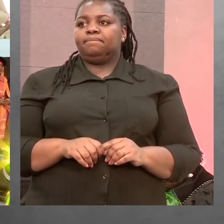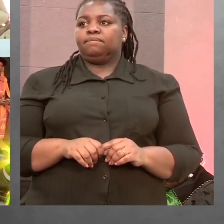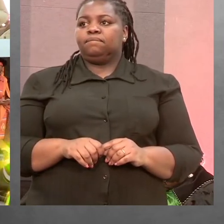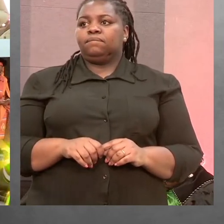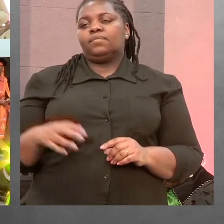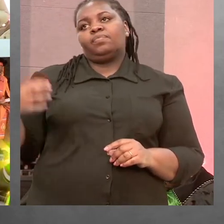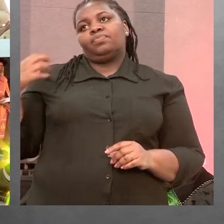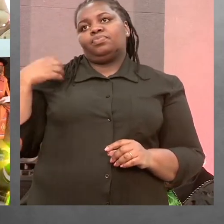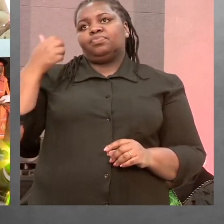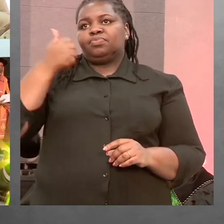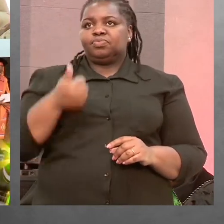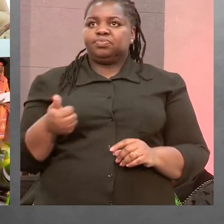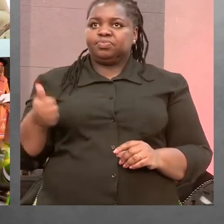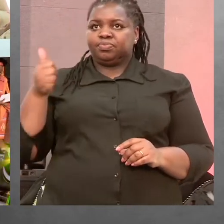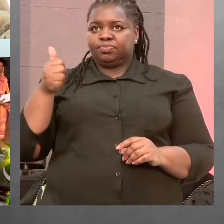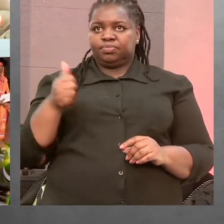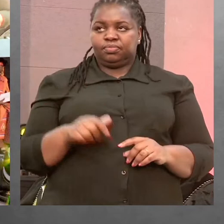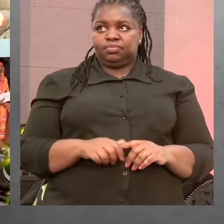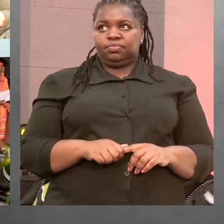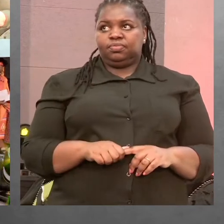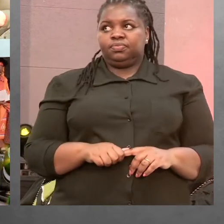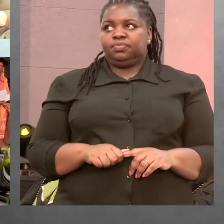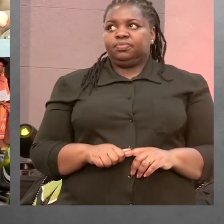Madam Chancellor,